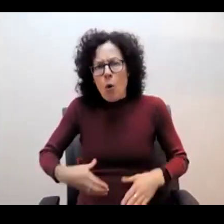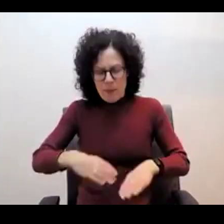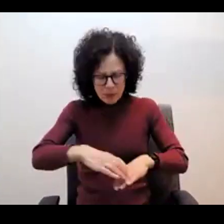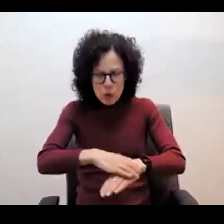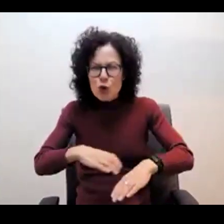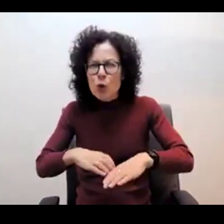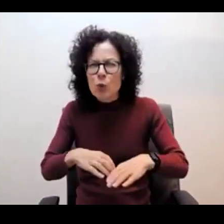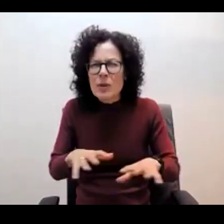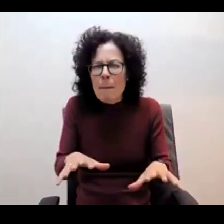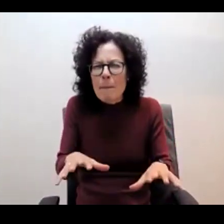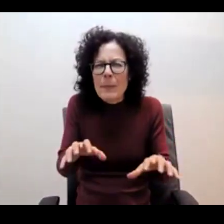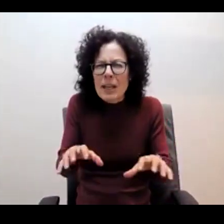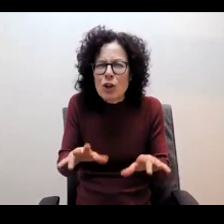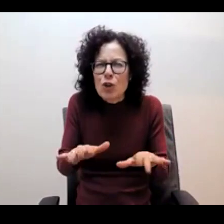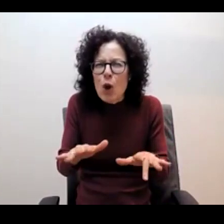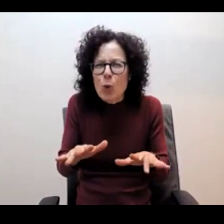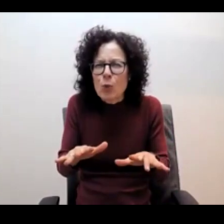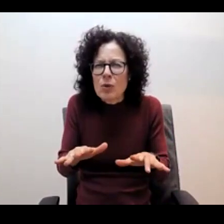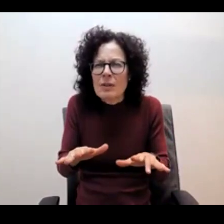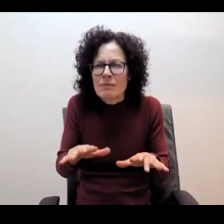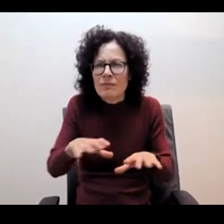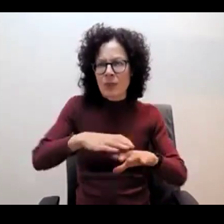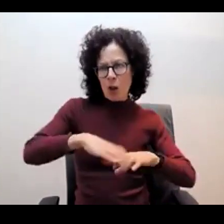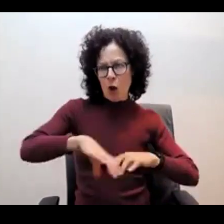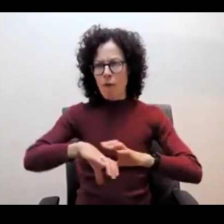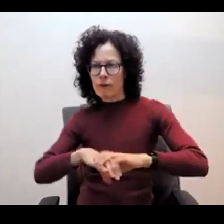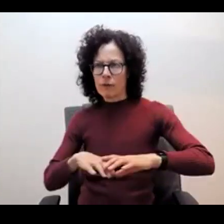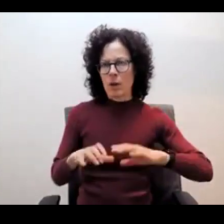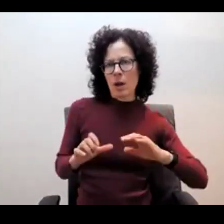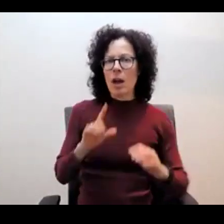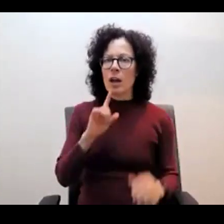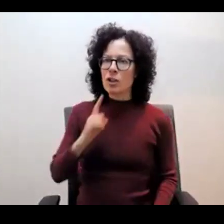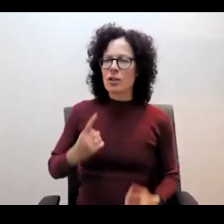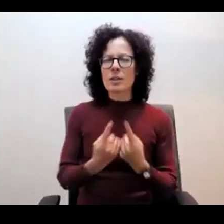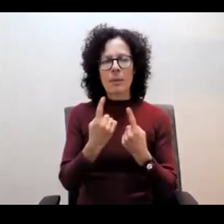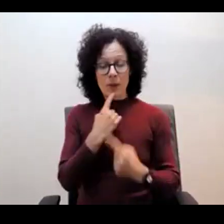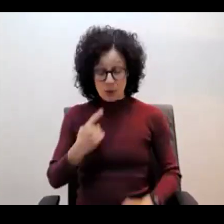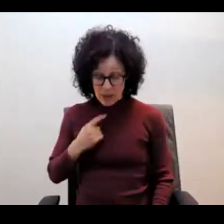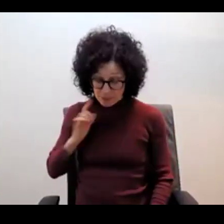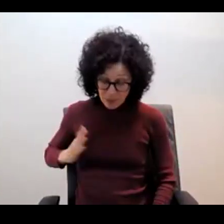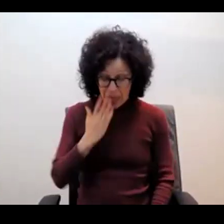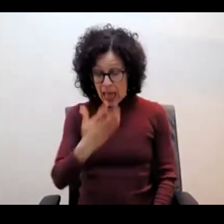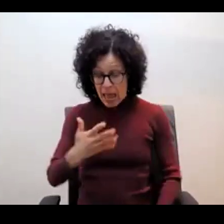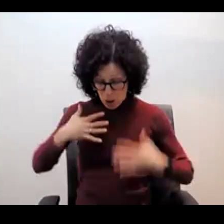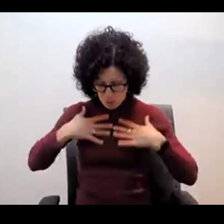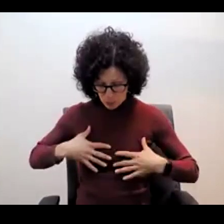pinching your toes. Something to say, hello, body, I care for your